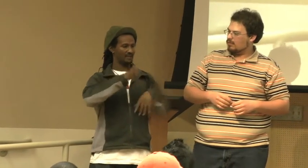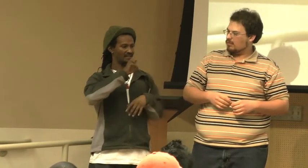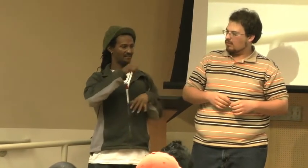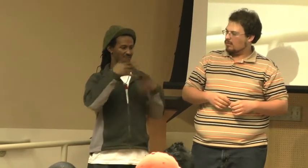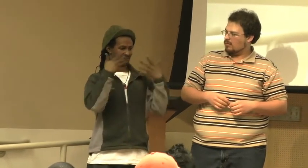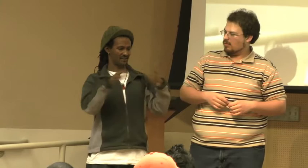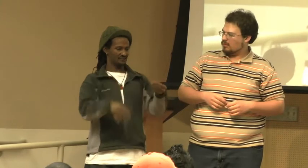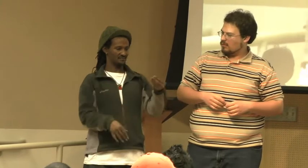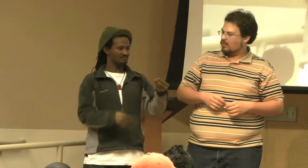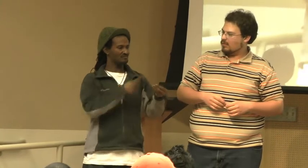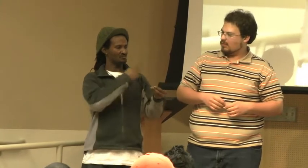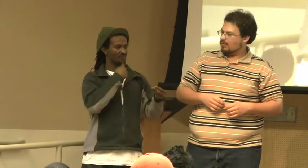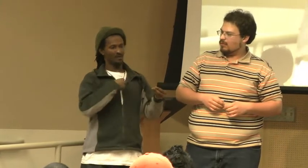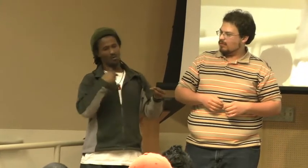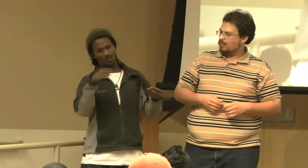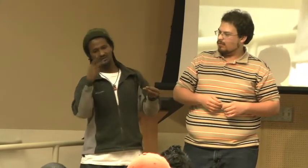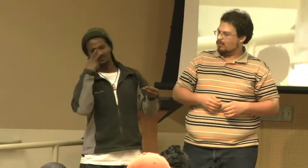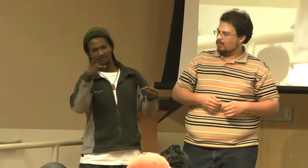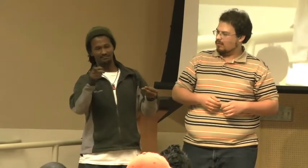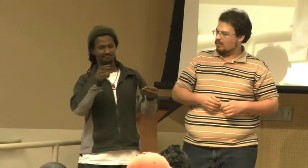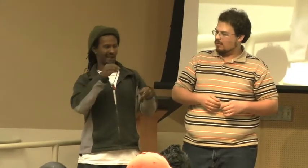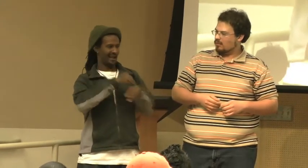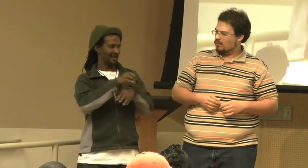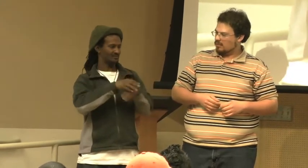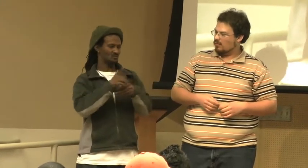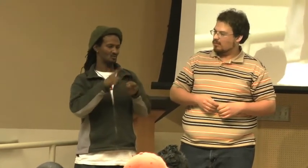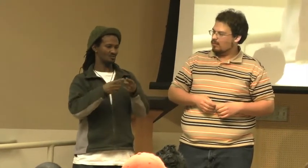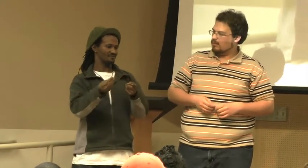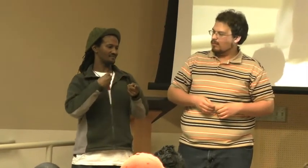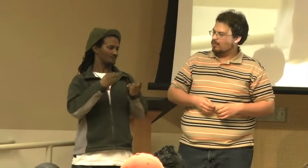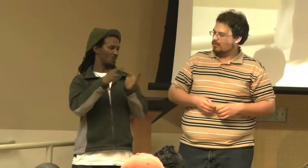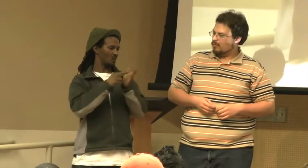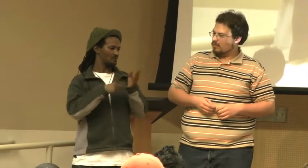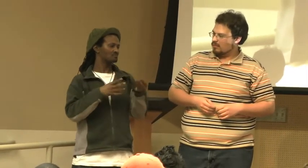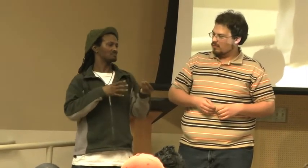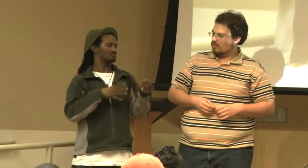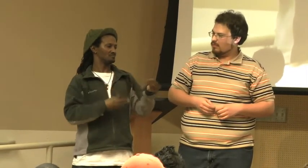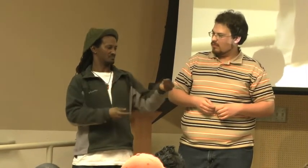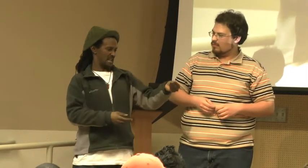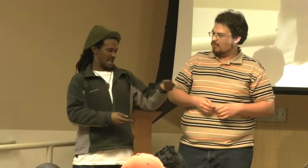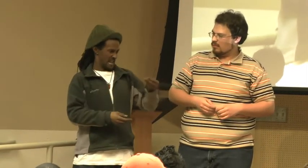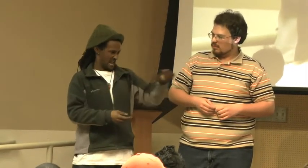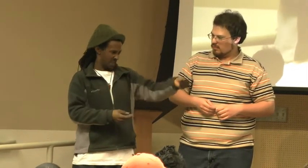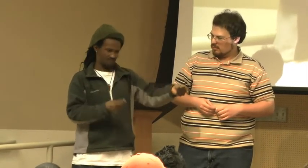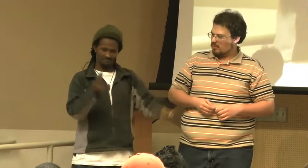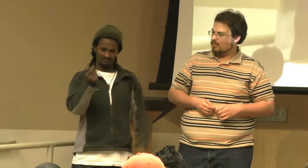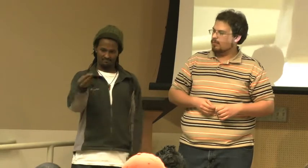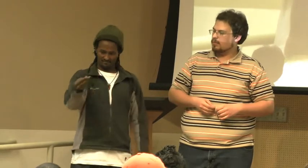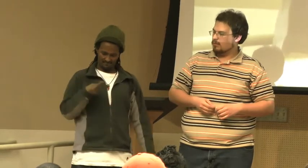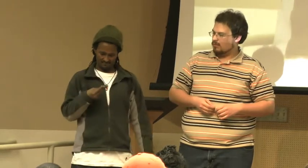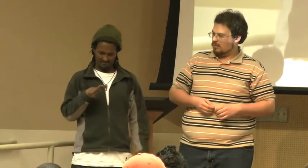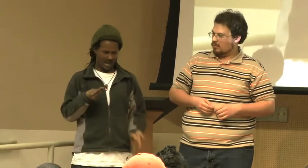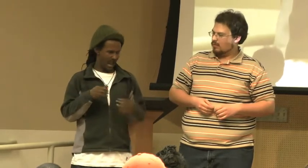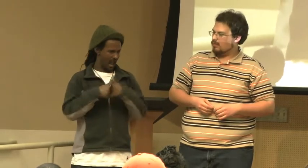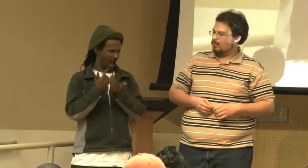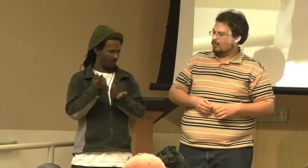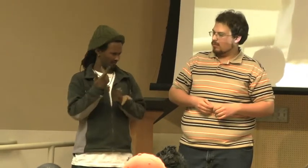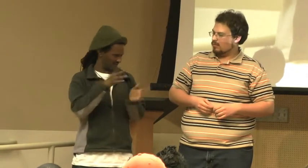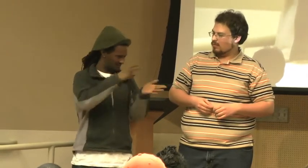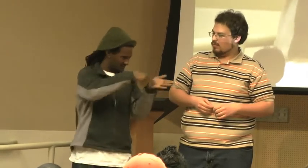when I finished filling out the placement exam, I gave it to the academic advisor, counselor, and immediately in response, they